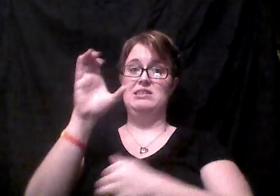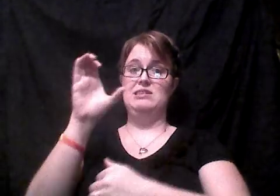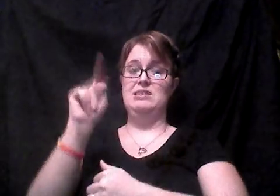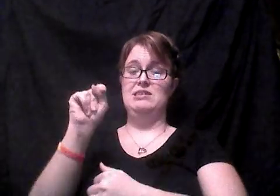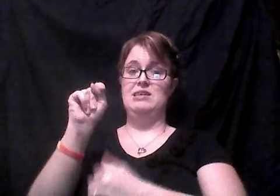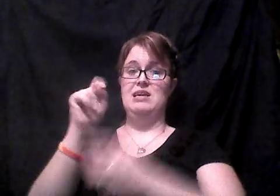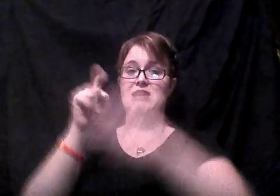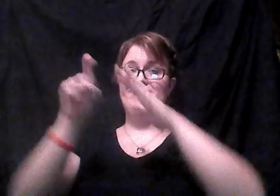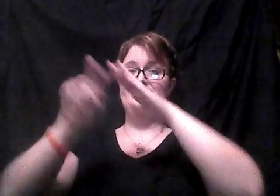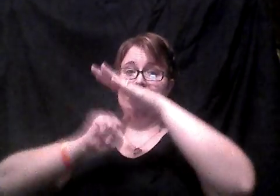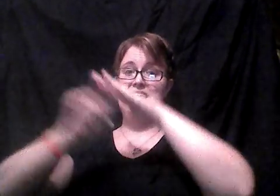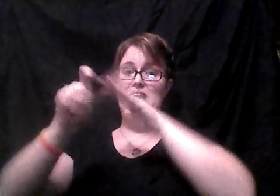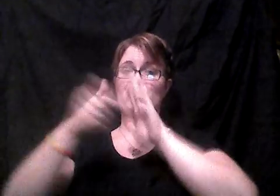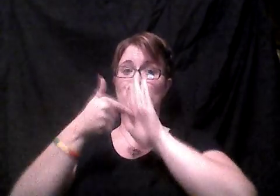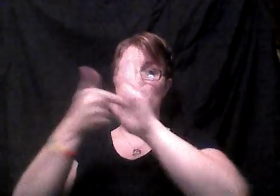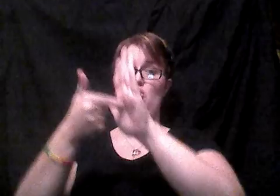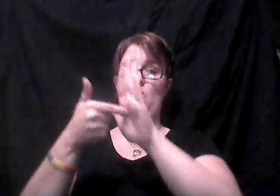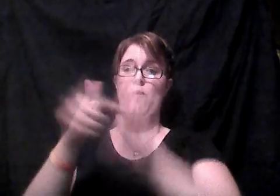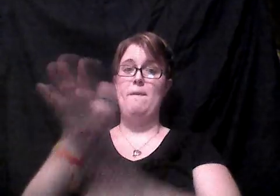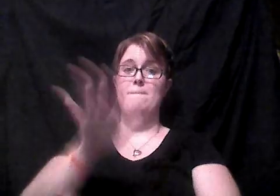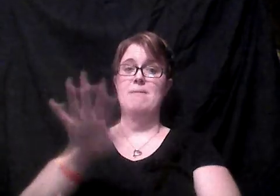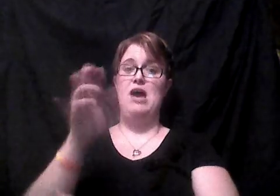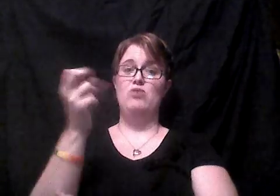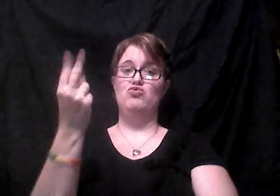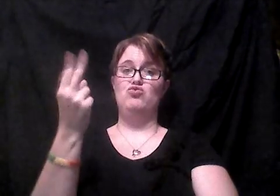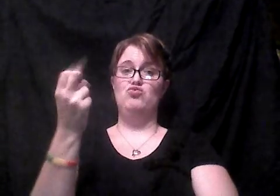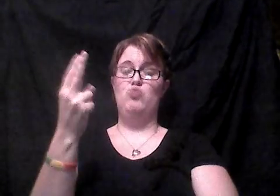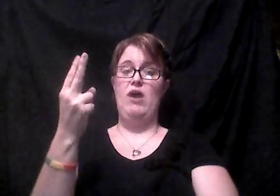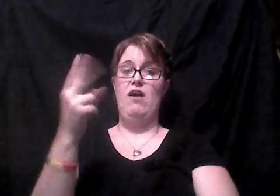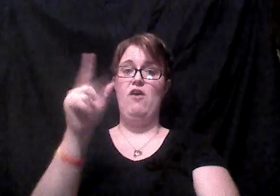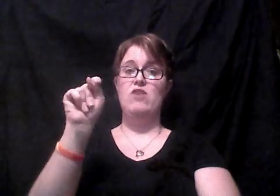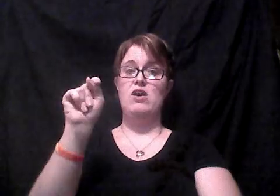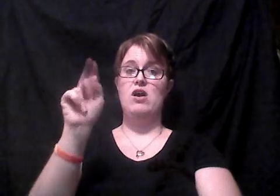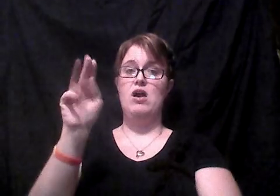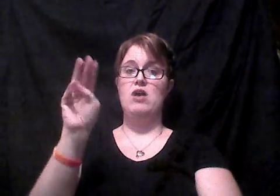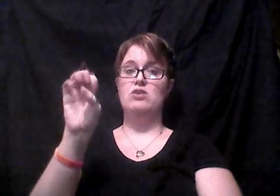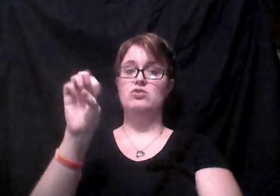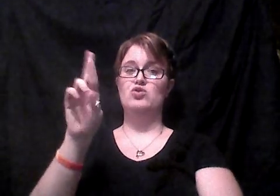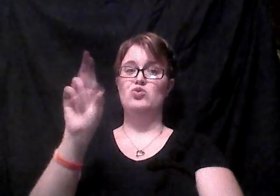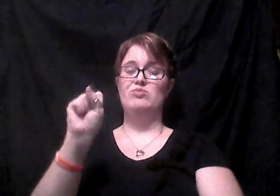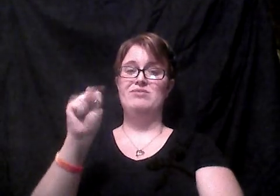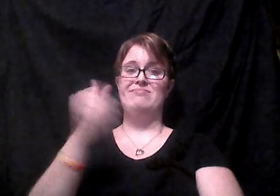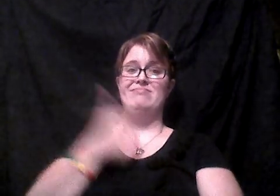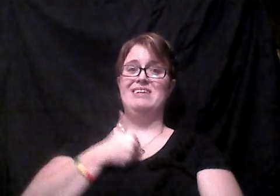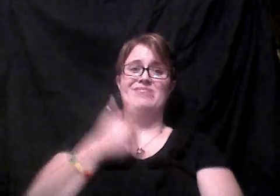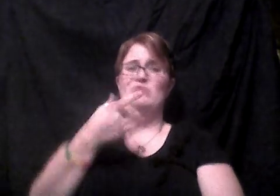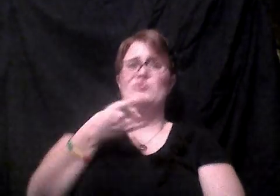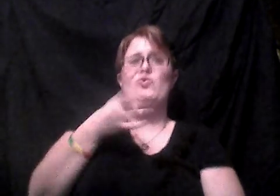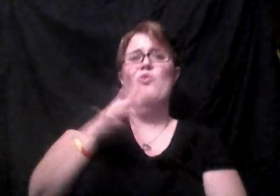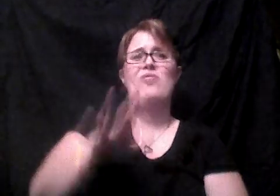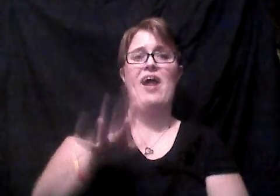approximately 12 tumors. I don't like this. I have 3 little kids. Let's be clear. This stinks. But I